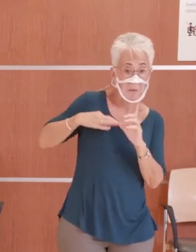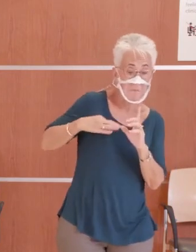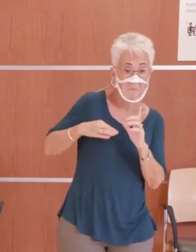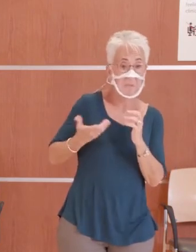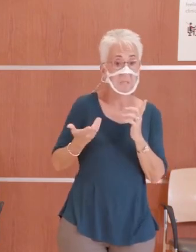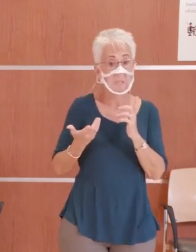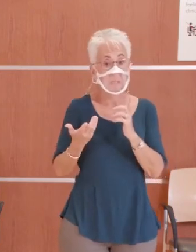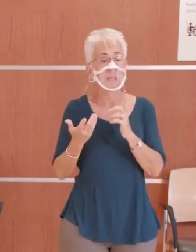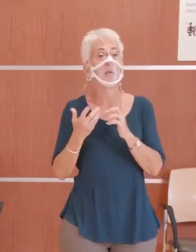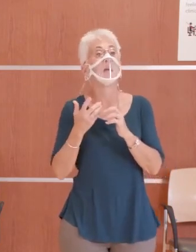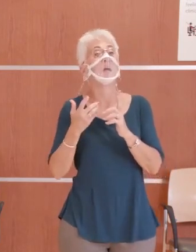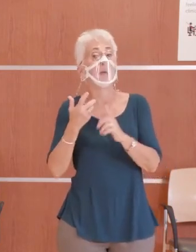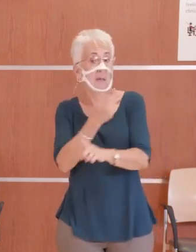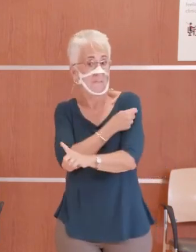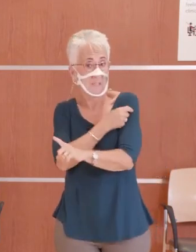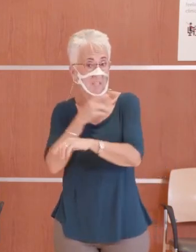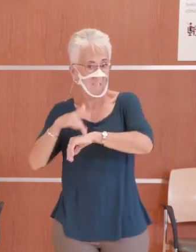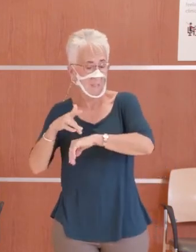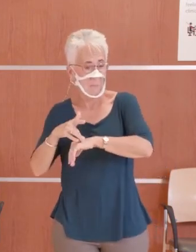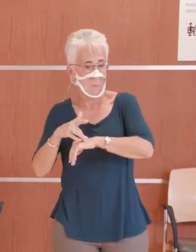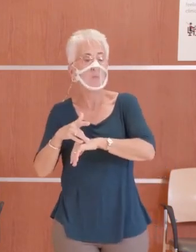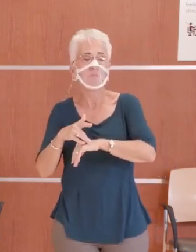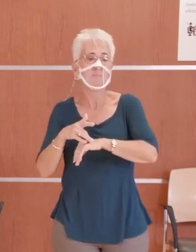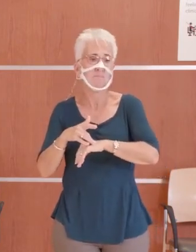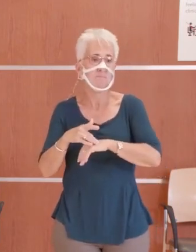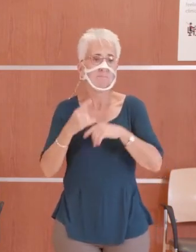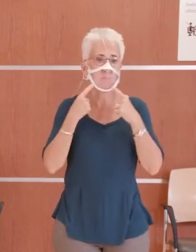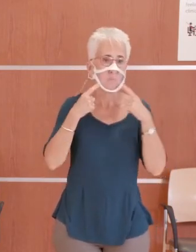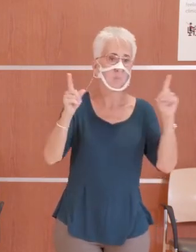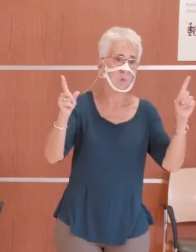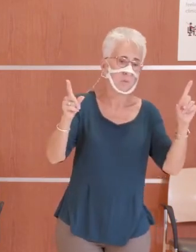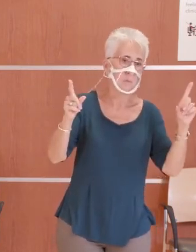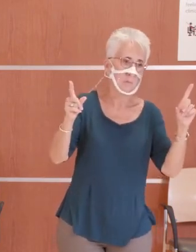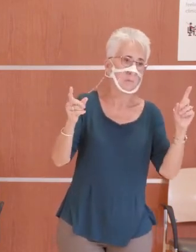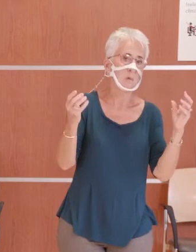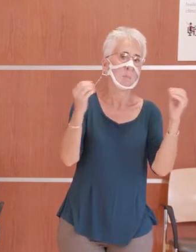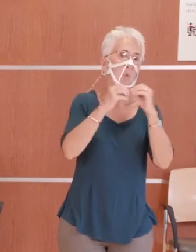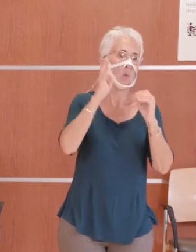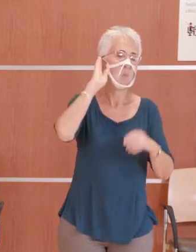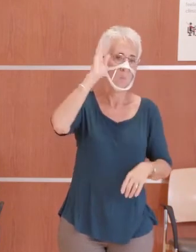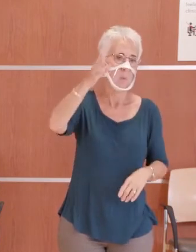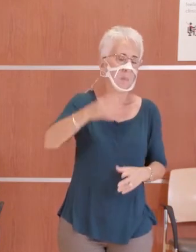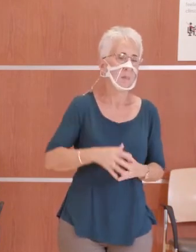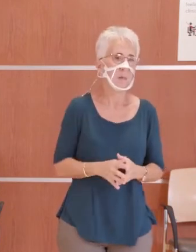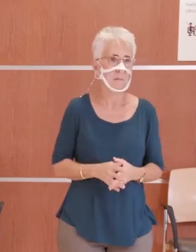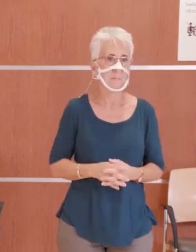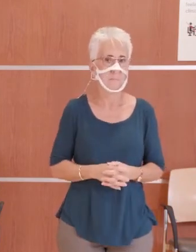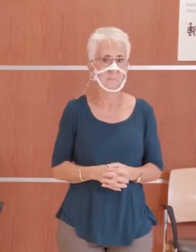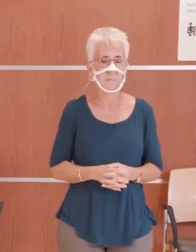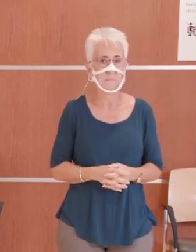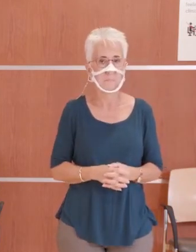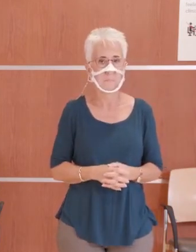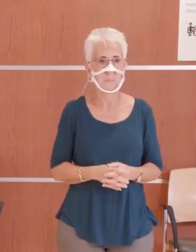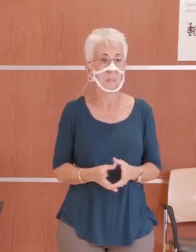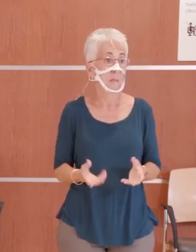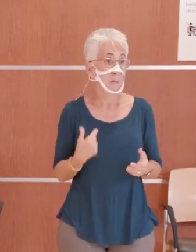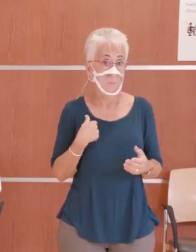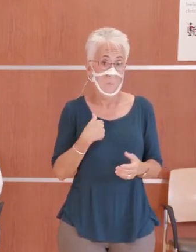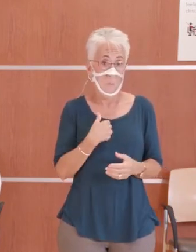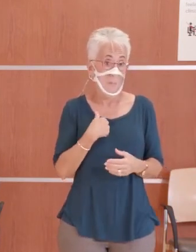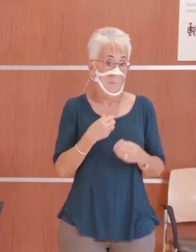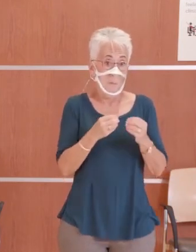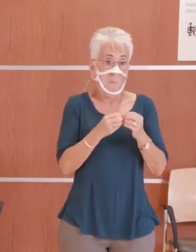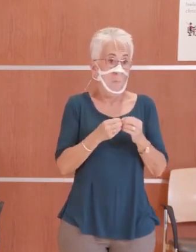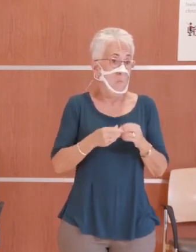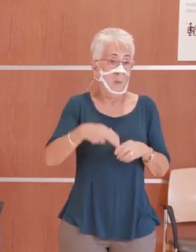are, and making the vaccine more and more available will help us achieve even higher rates. We have higher rates of immunization than many of the other